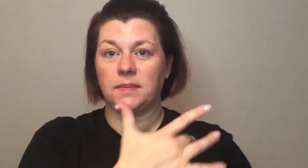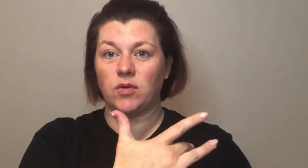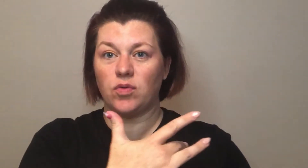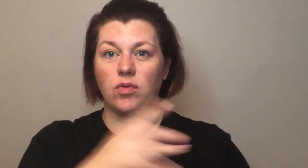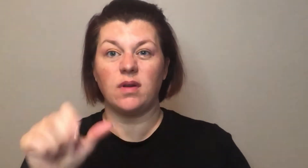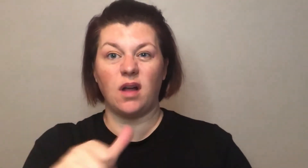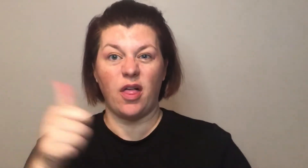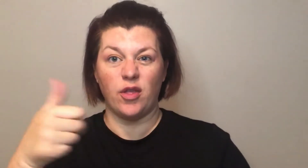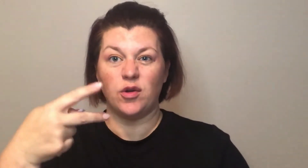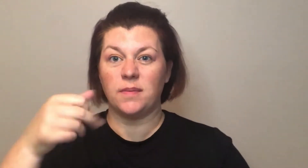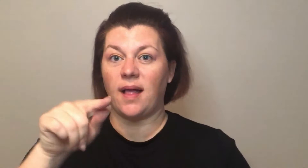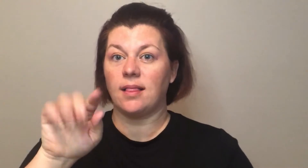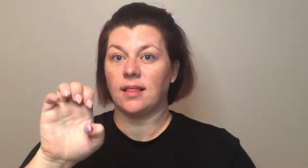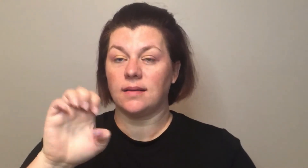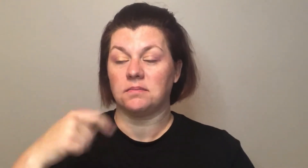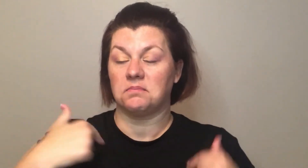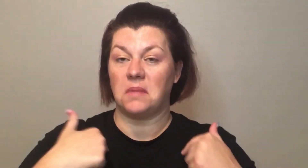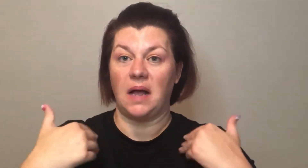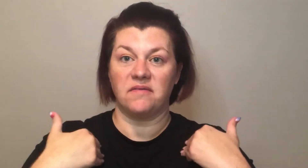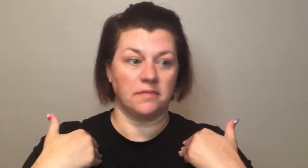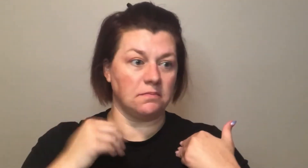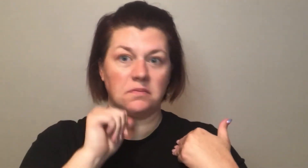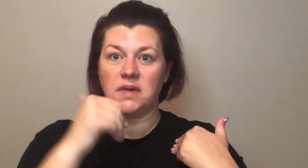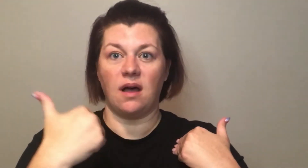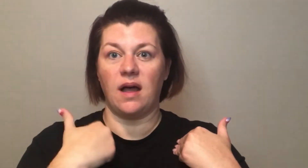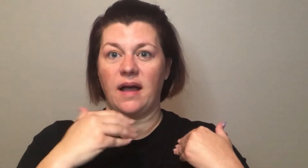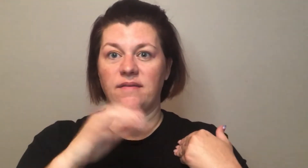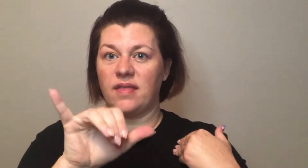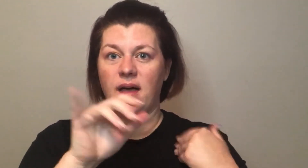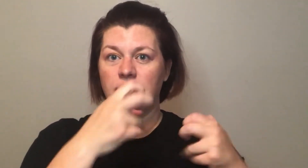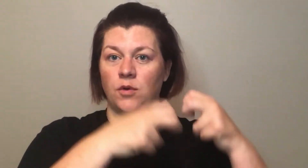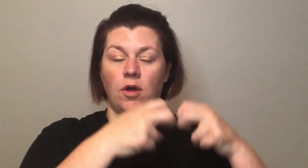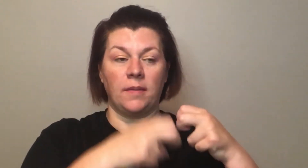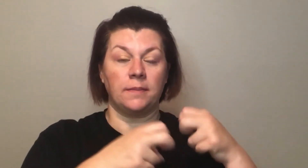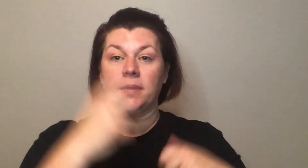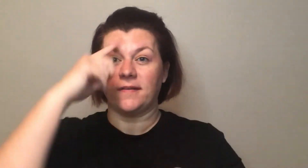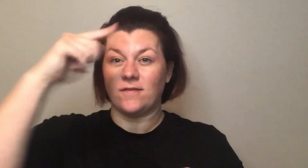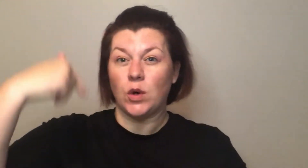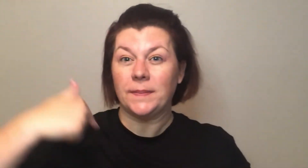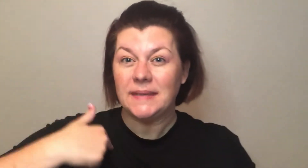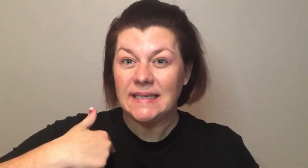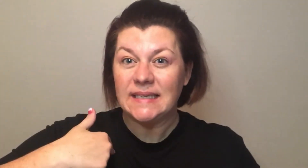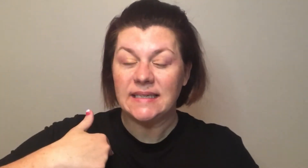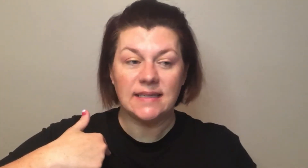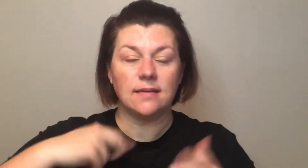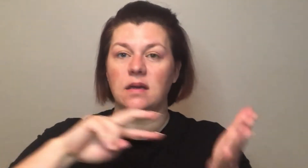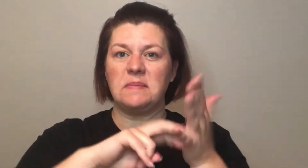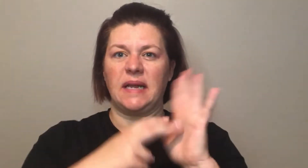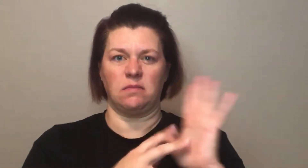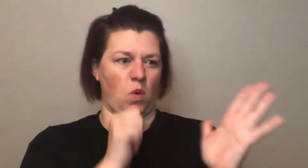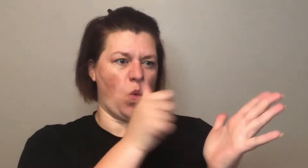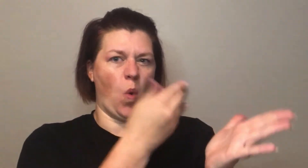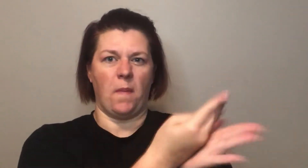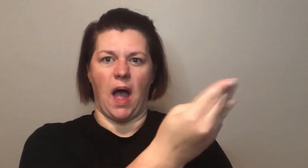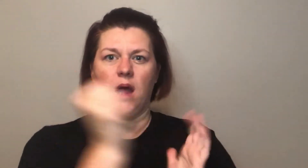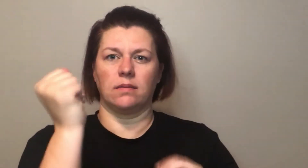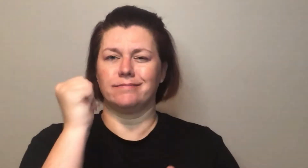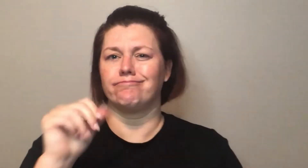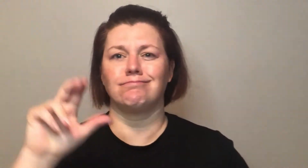And again, I've not noticed that with any of the other palettes. I have quite a few from Colourpop, and I've never had that problem. Now, would